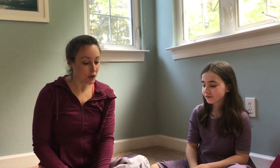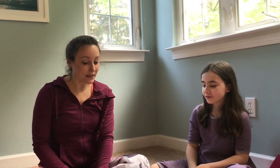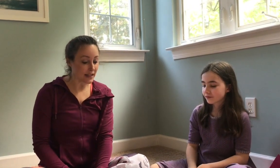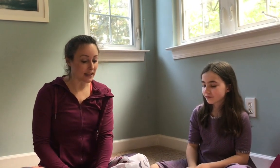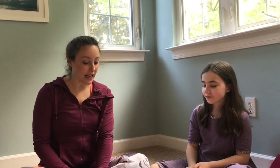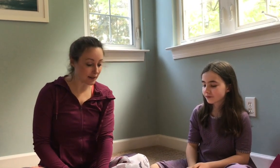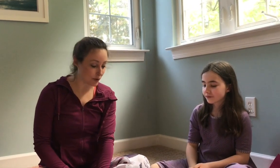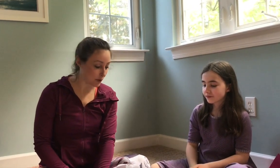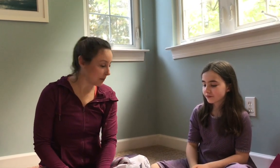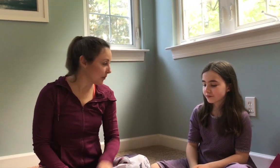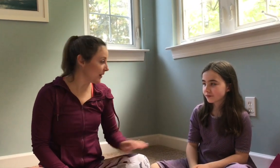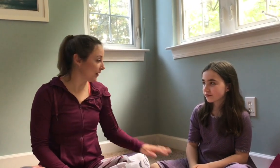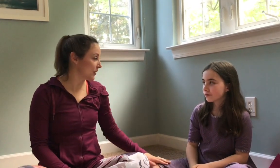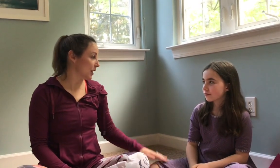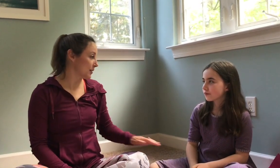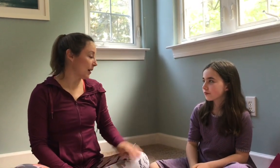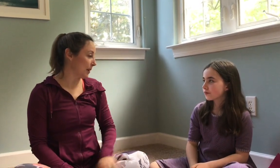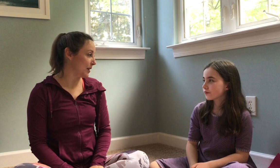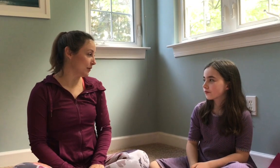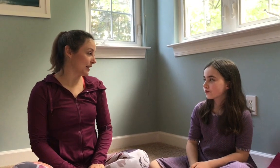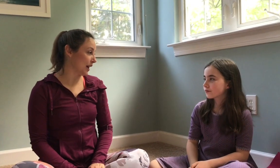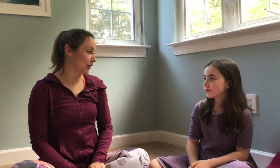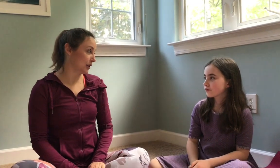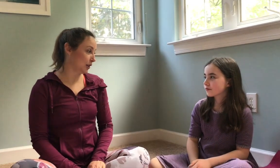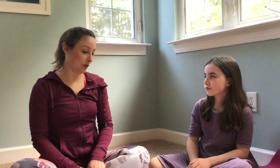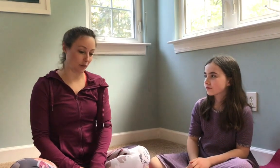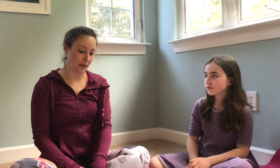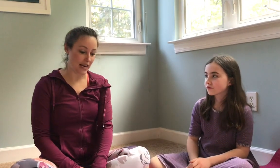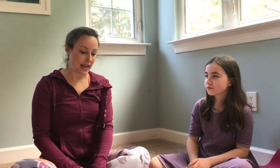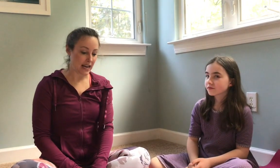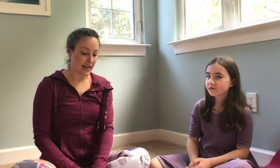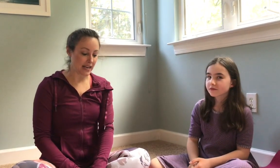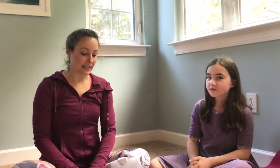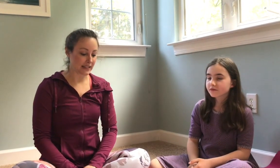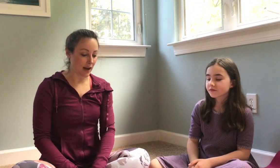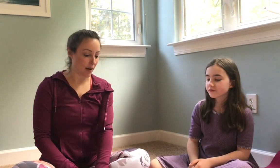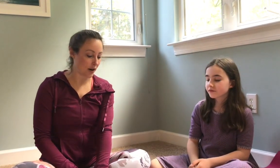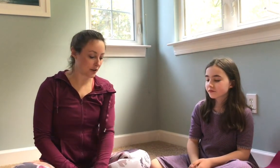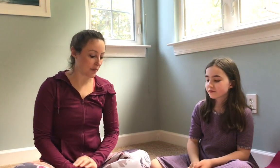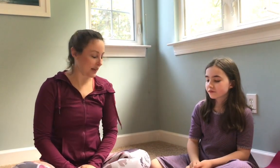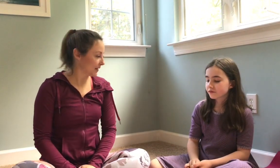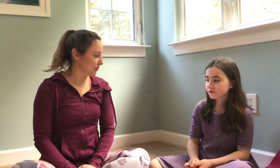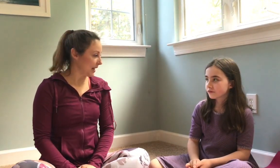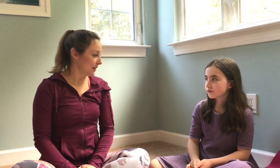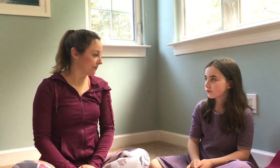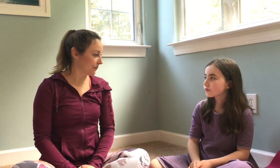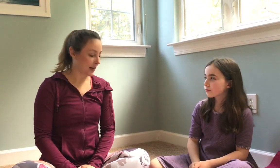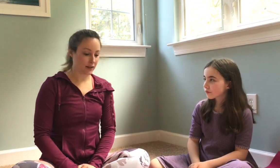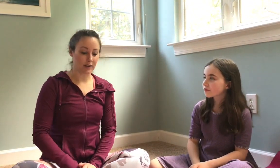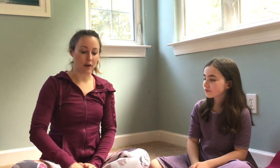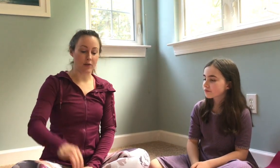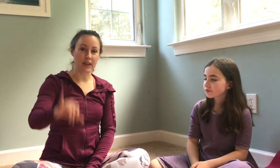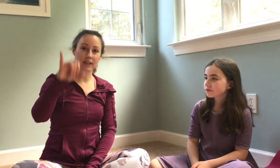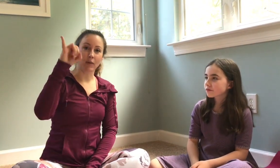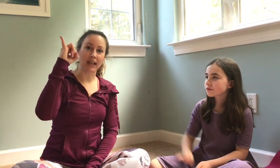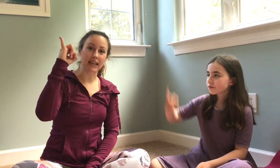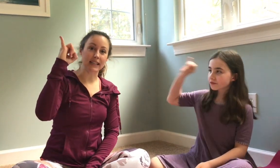in the classroom, and we've even talked about maybe using on Zoom, are some of these. Ready? So this one is, I